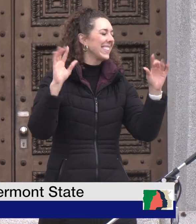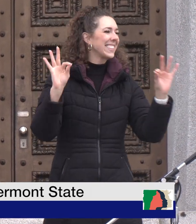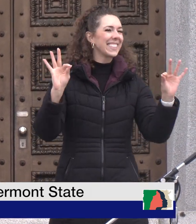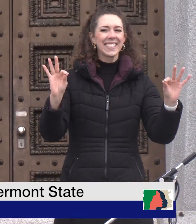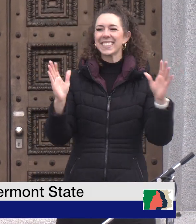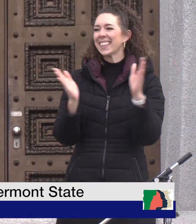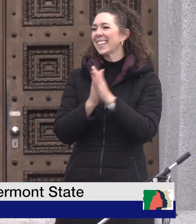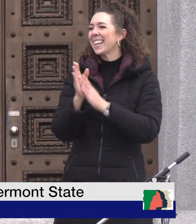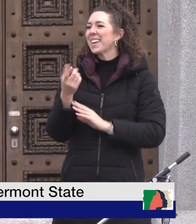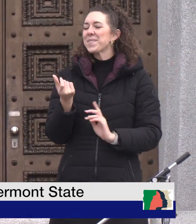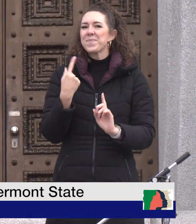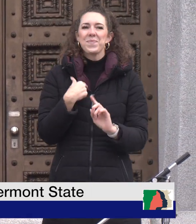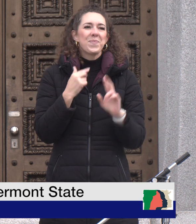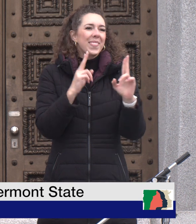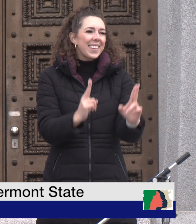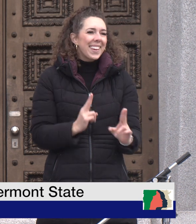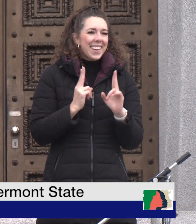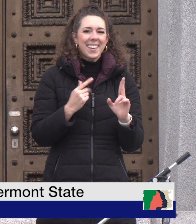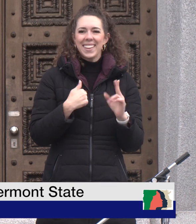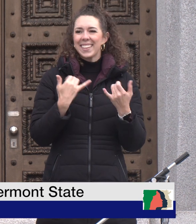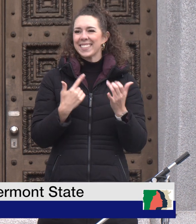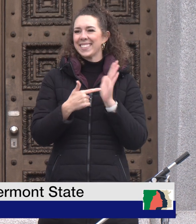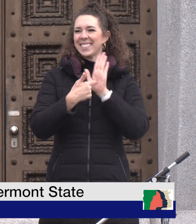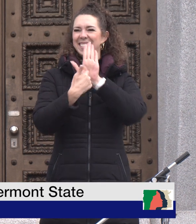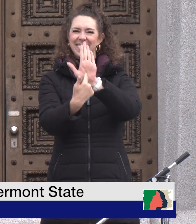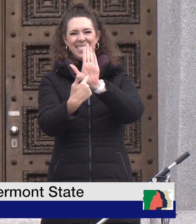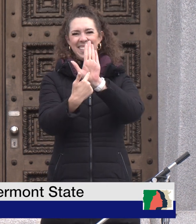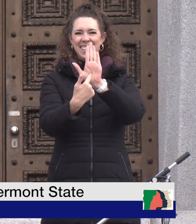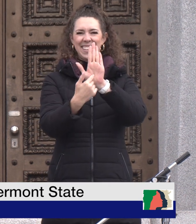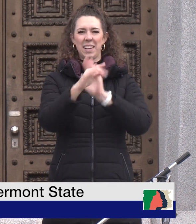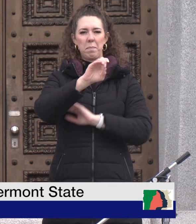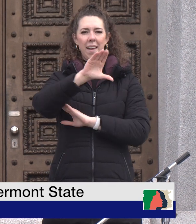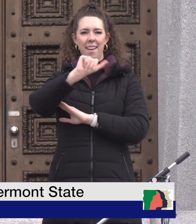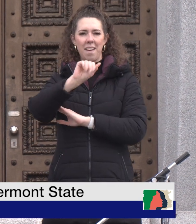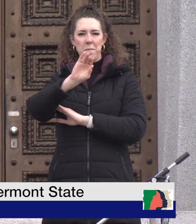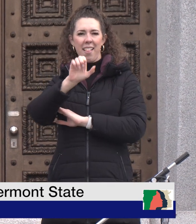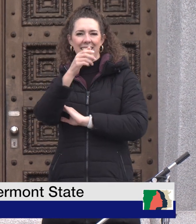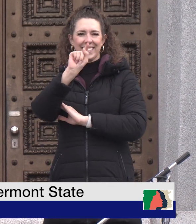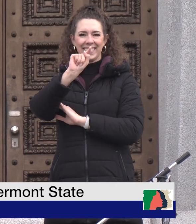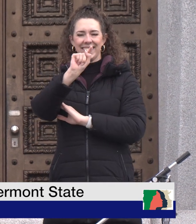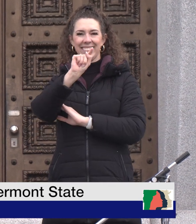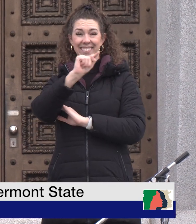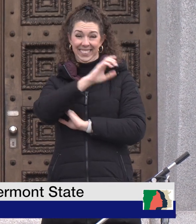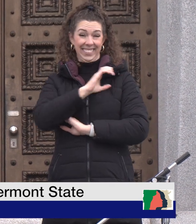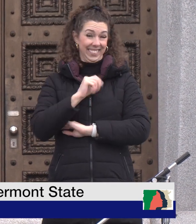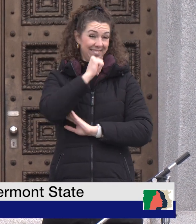I have the tremendous honor to represent Congresswoman Becca Ballant today.